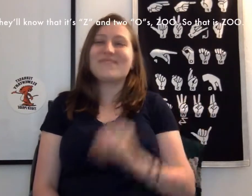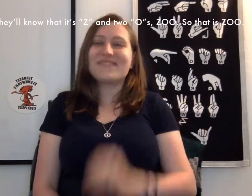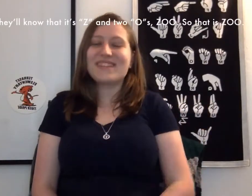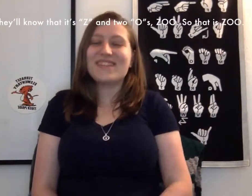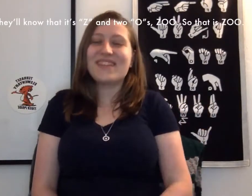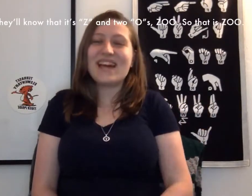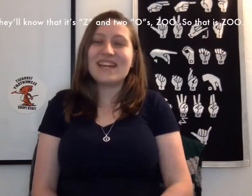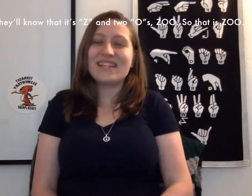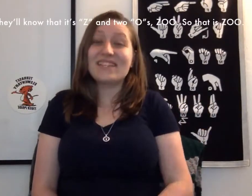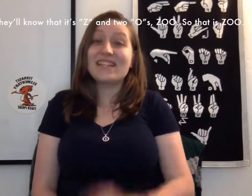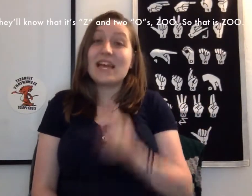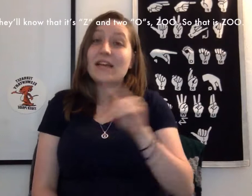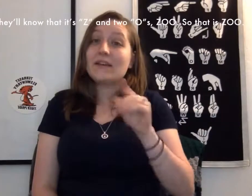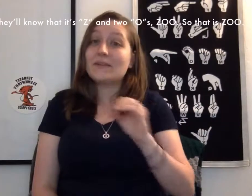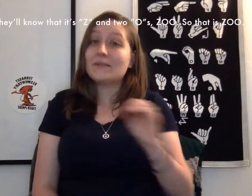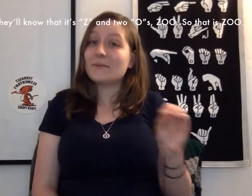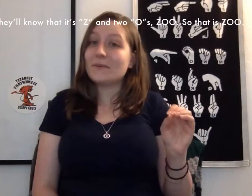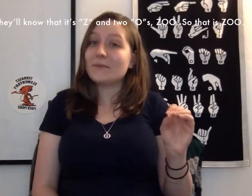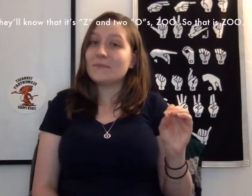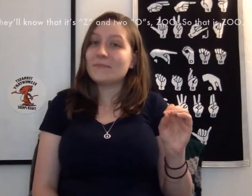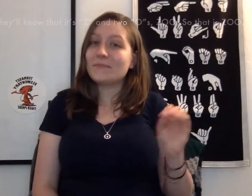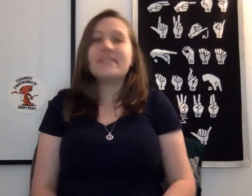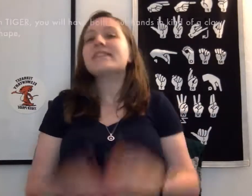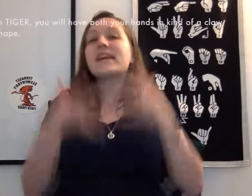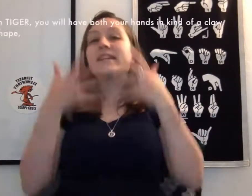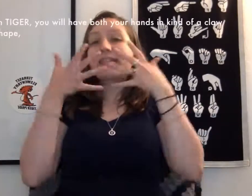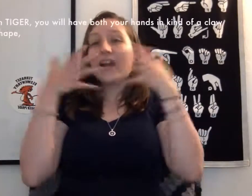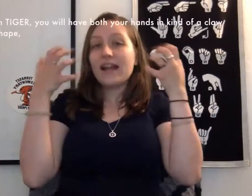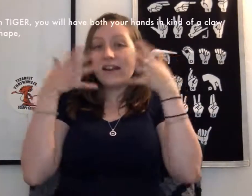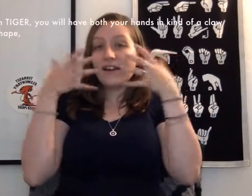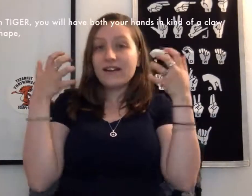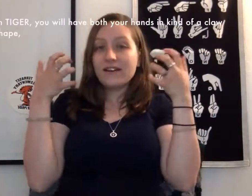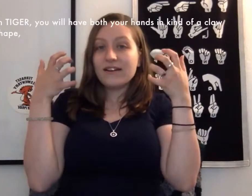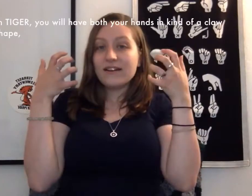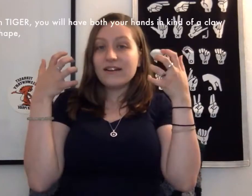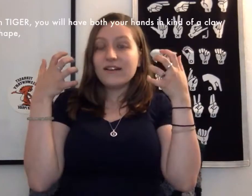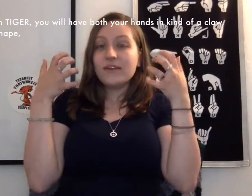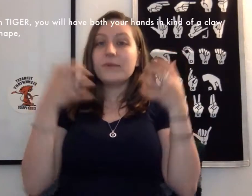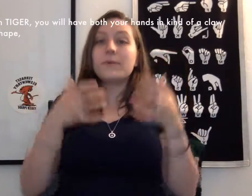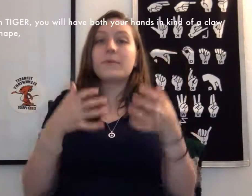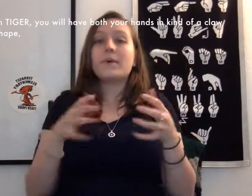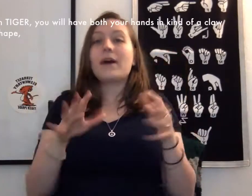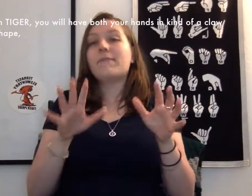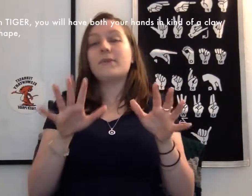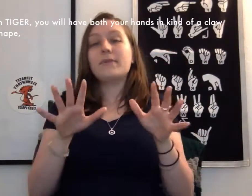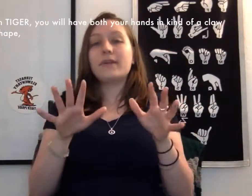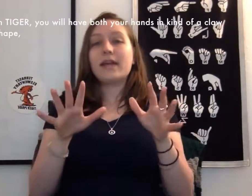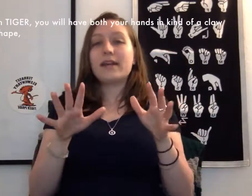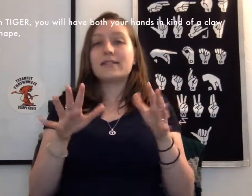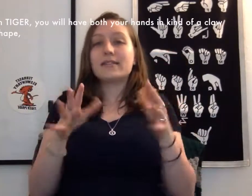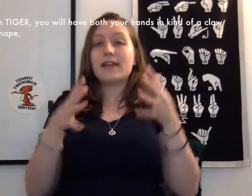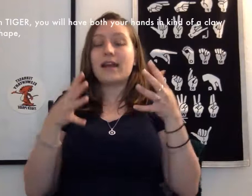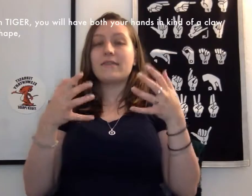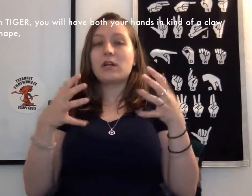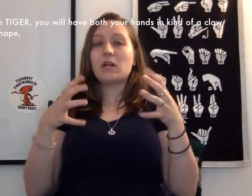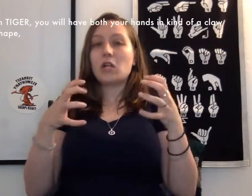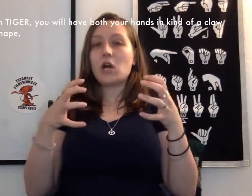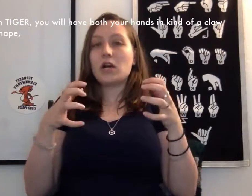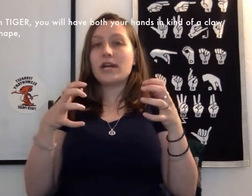So that is zoo. To sign tiger, you will have both your hands in kind of a claw hand shape,